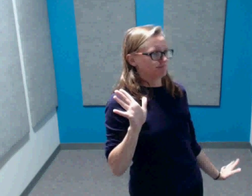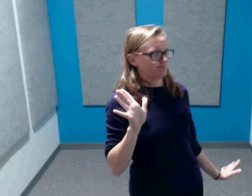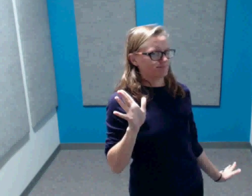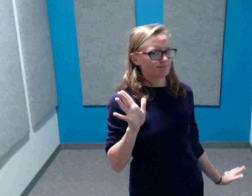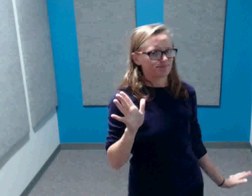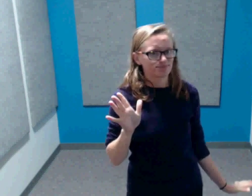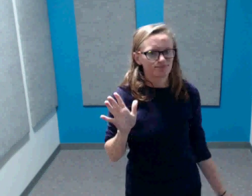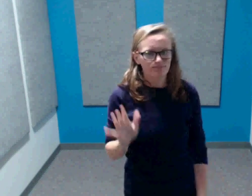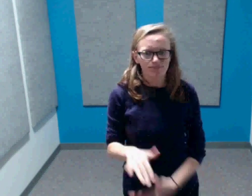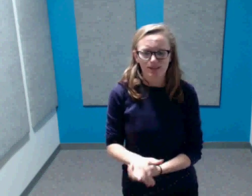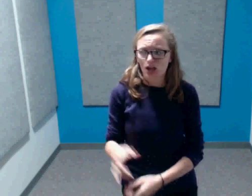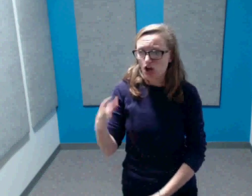I said, you mean?